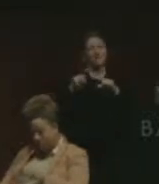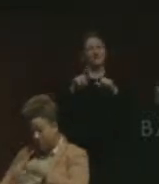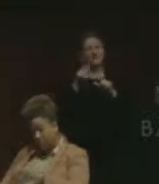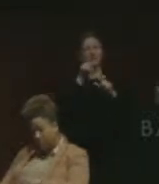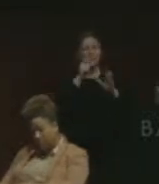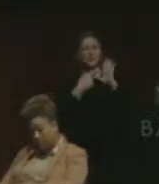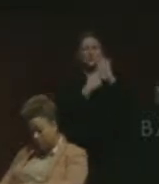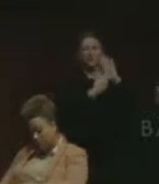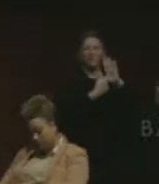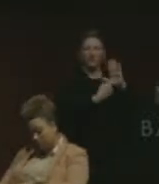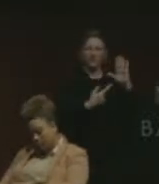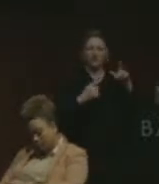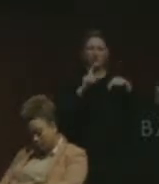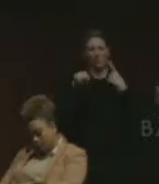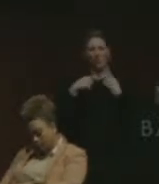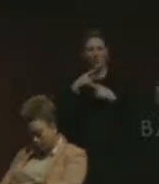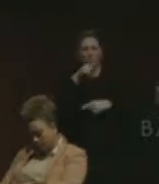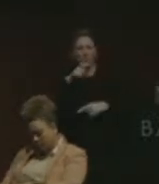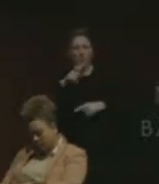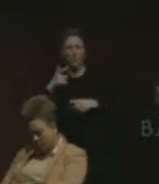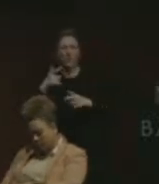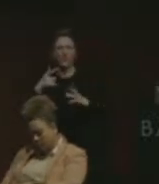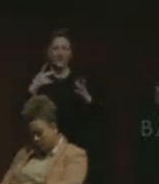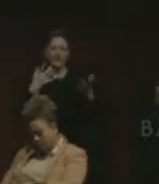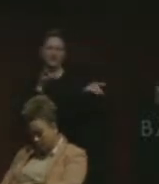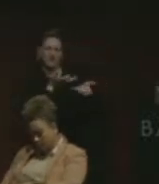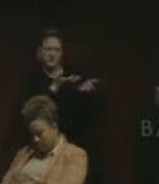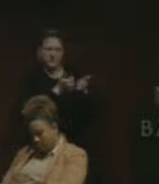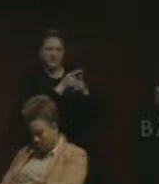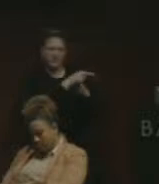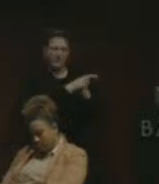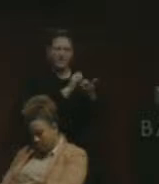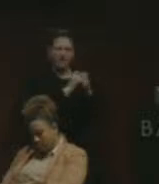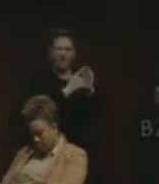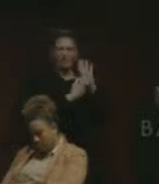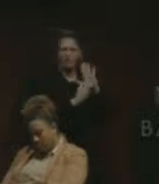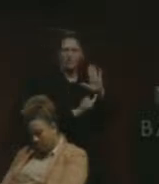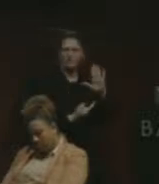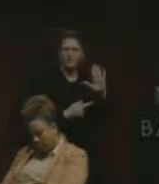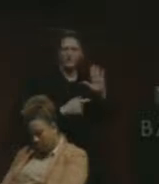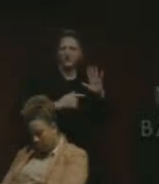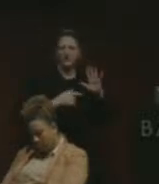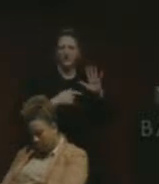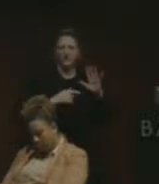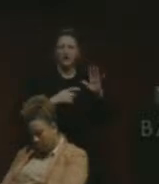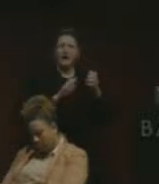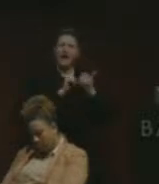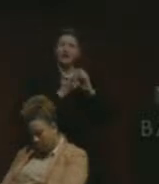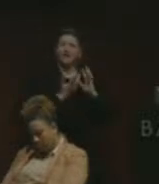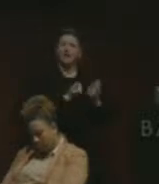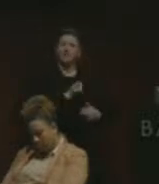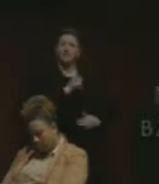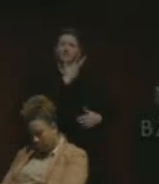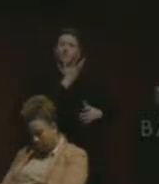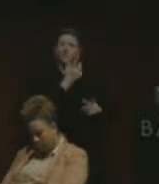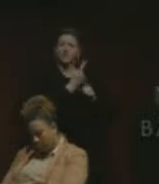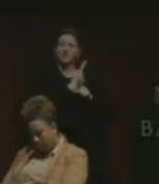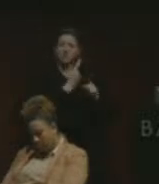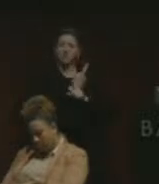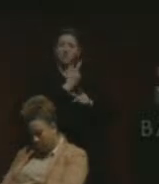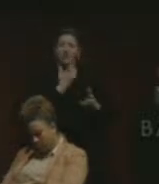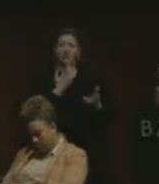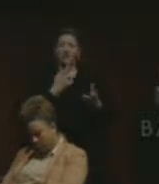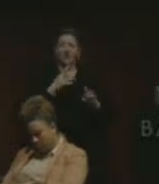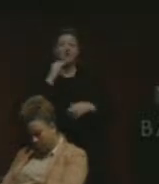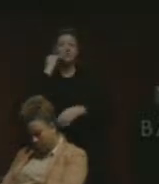with domestic workers? How do domestic workers speak? And how are they represented? And how is their voice appropriated? Domestic